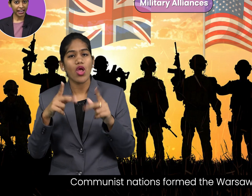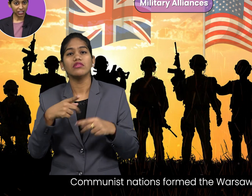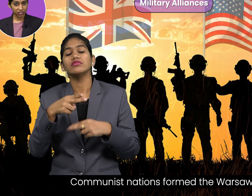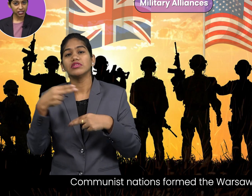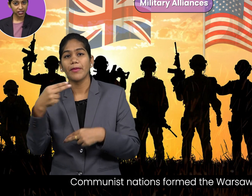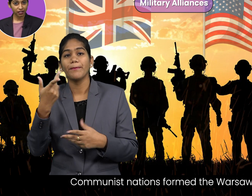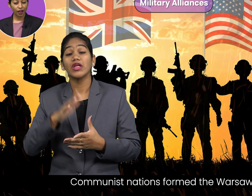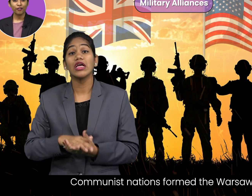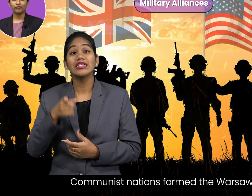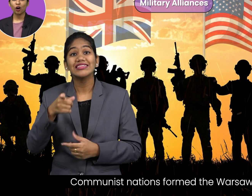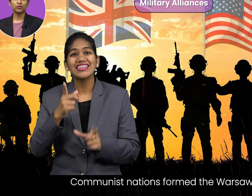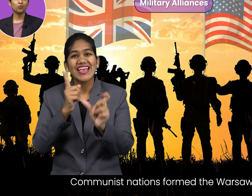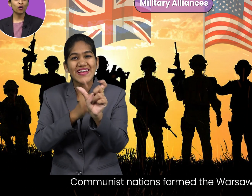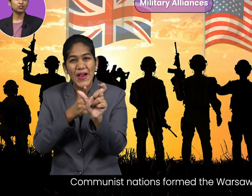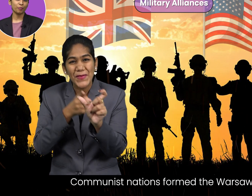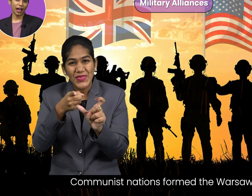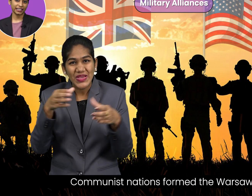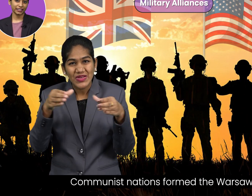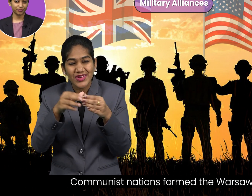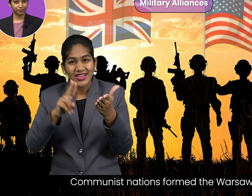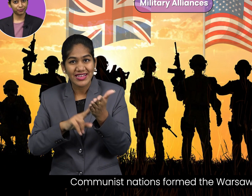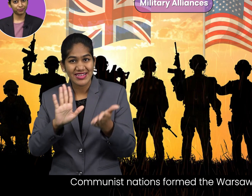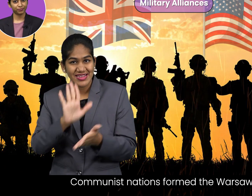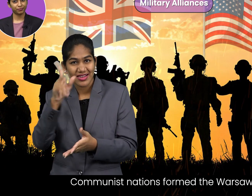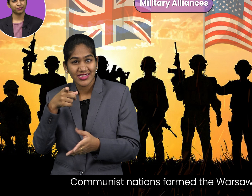Communist nations formed the Warsaw Pact.